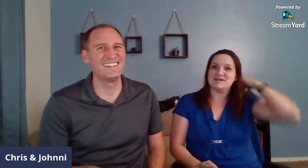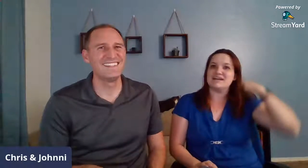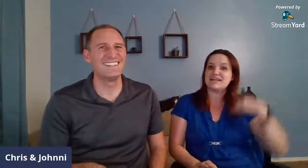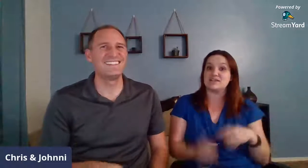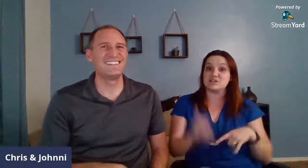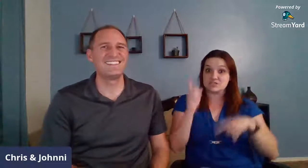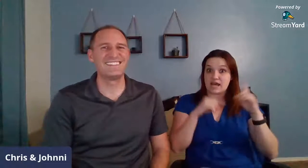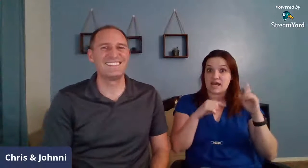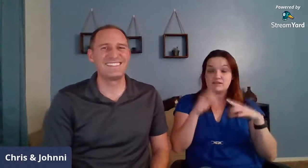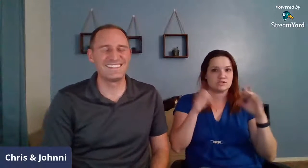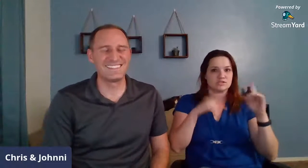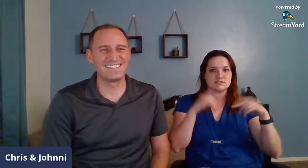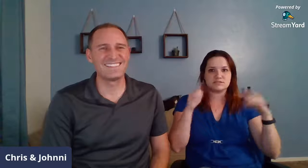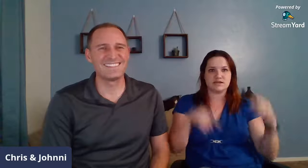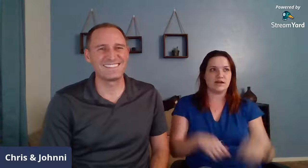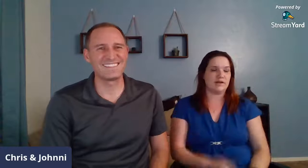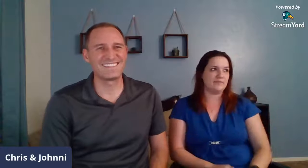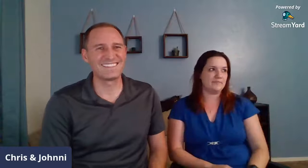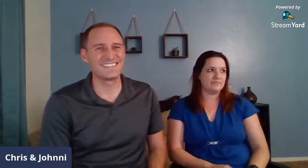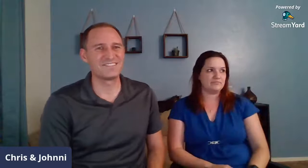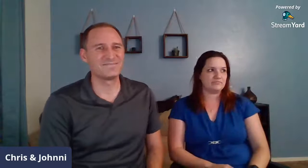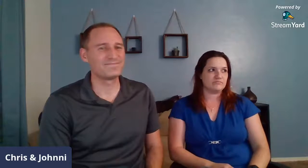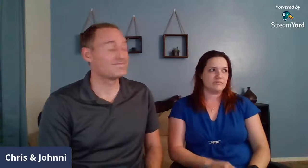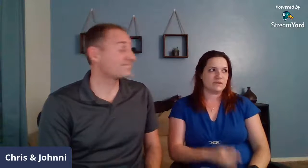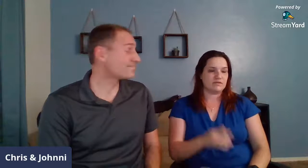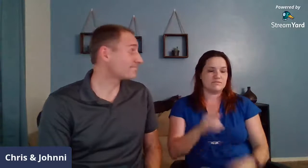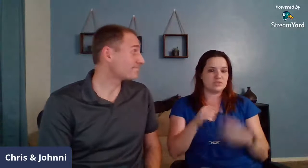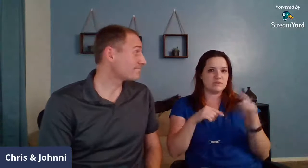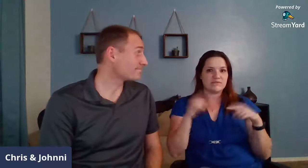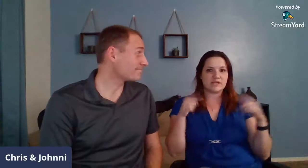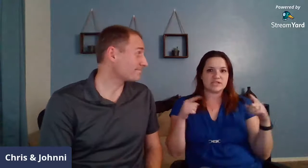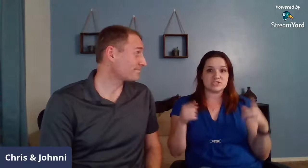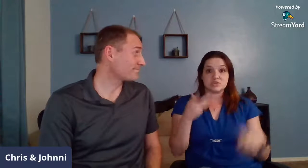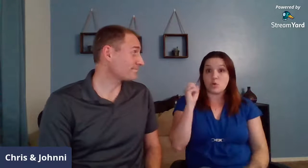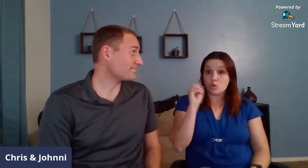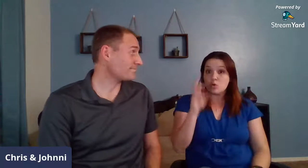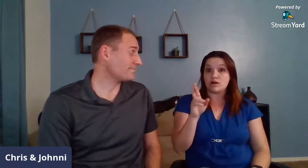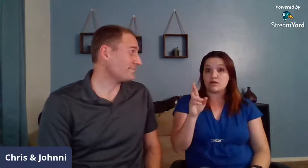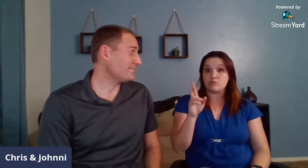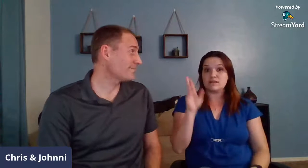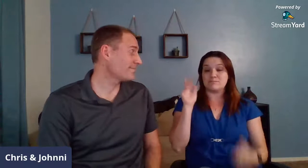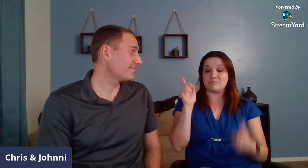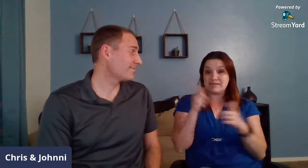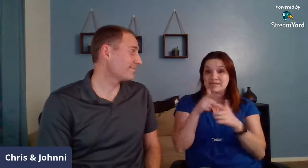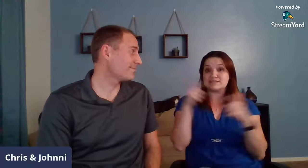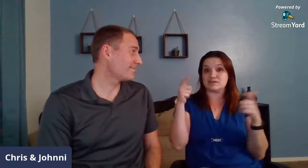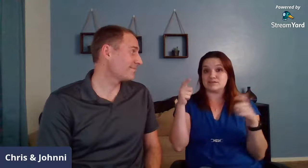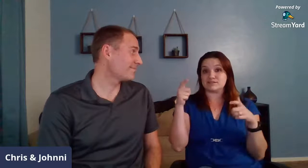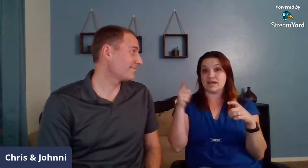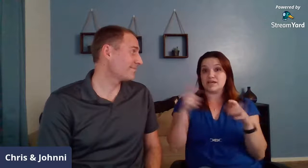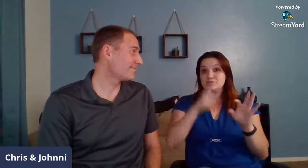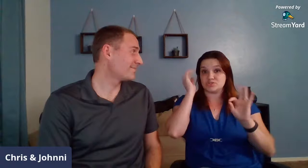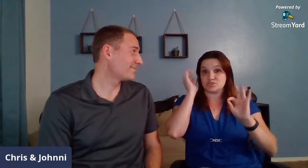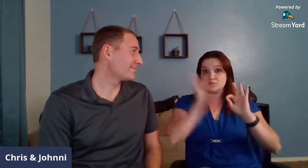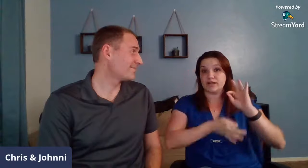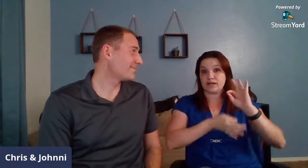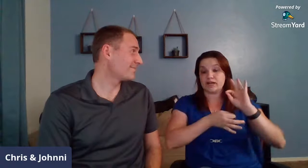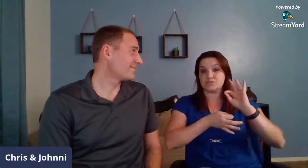But yeah, there's that. There's so many variations to it. Or one of the biggest songs I had to interpret at a high